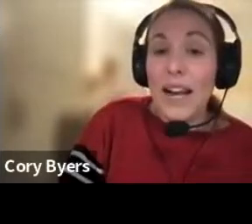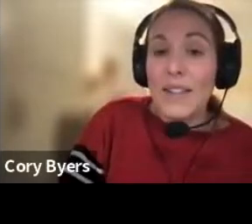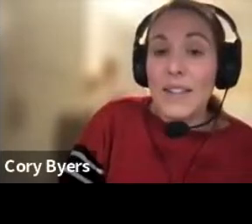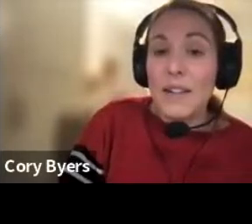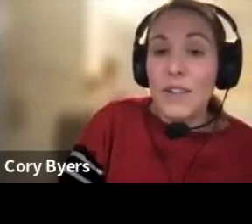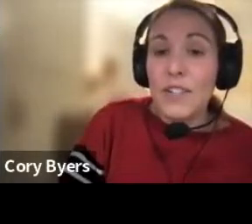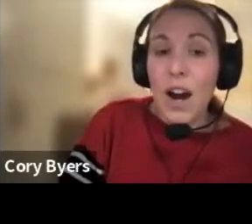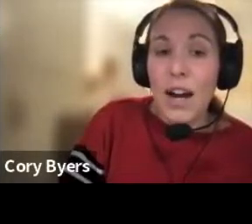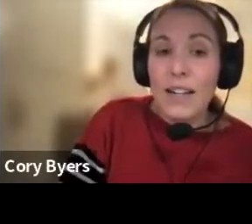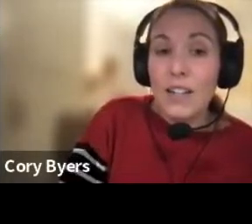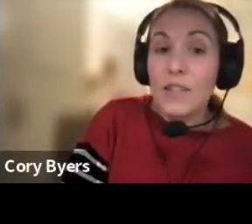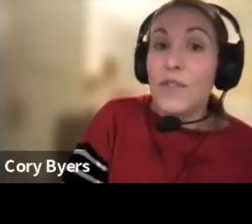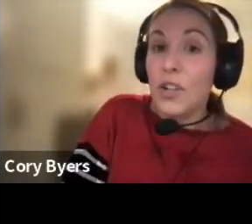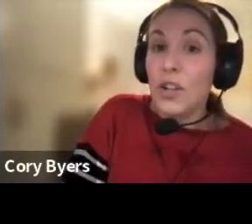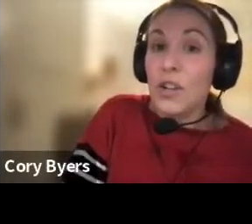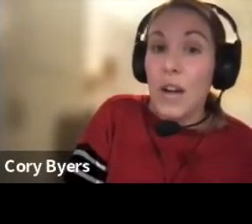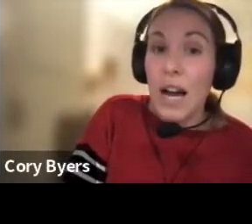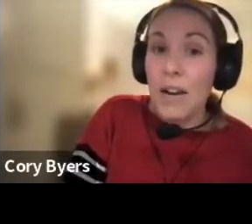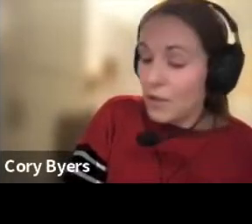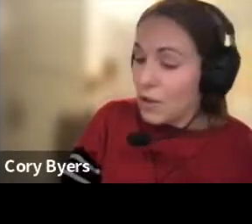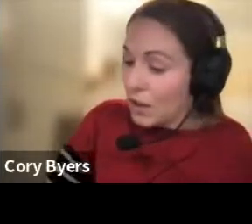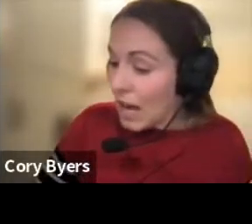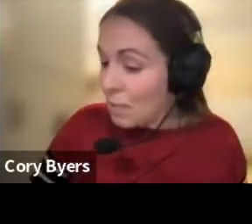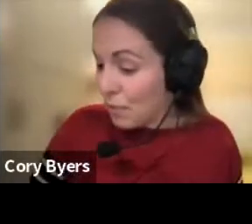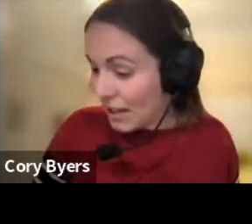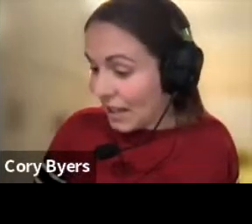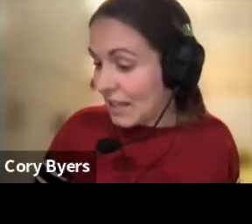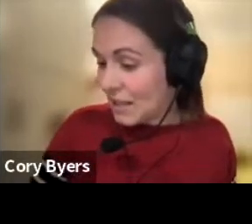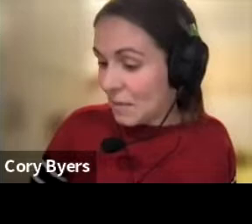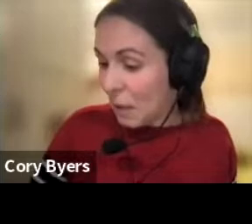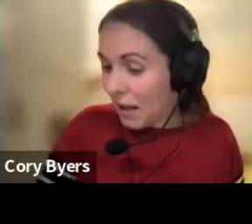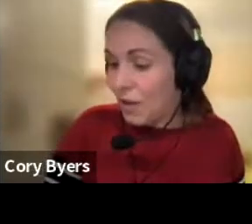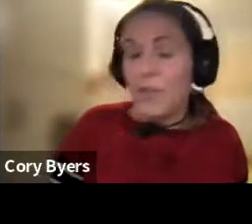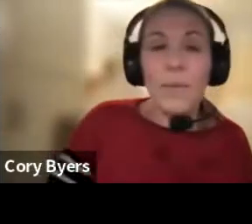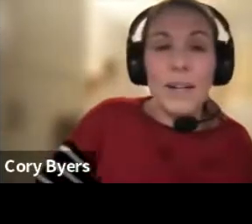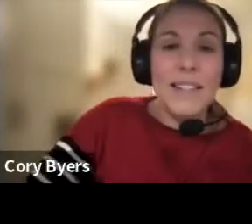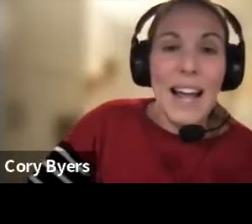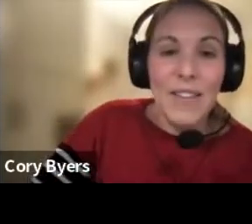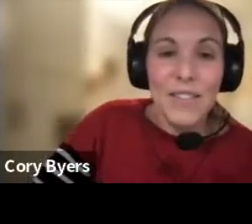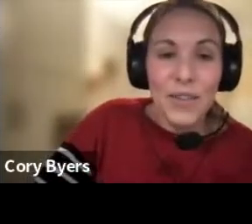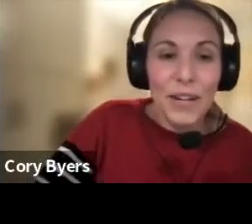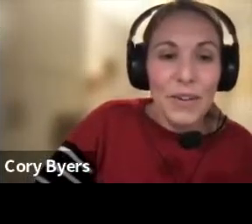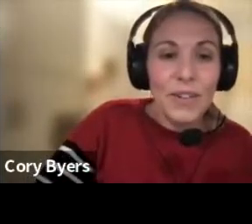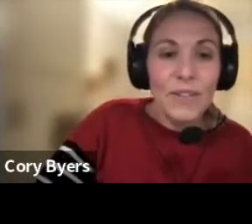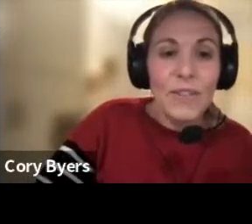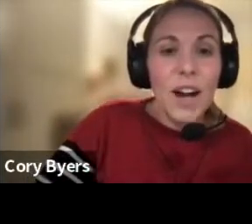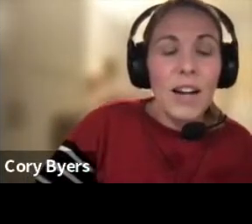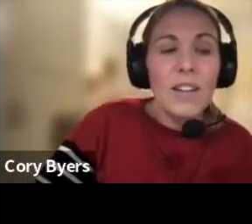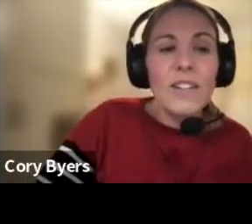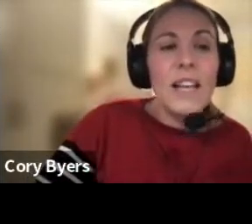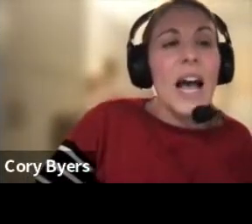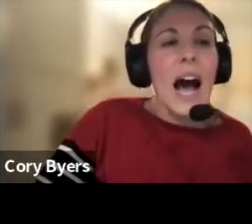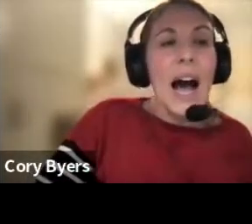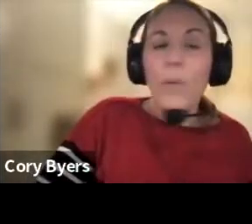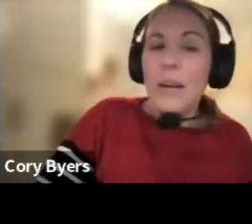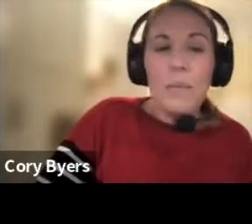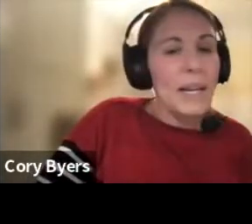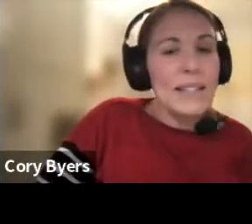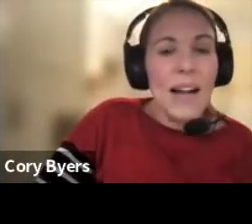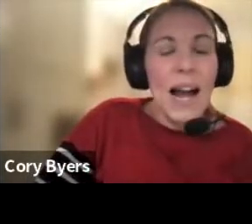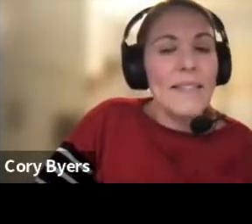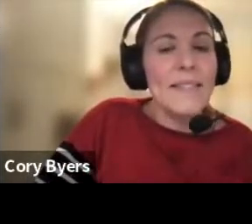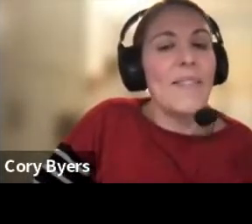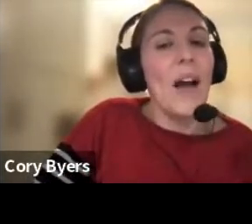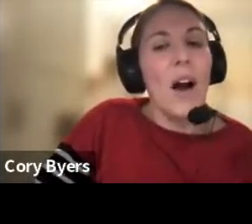And I also said for toddlers, for your, Brittany and Isabel, the ones that have the 3-year-olds, for toddlers, I wouldn't